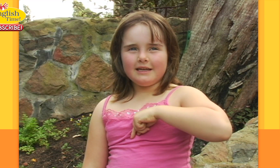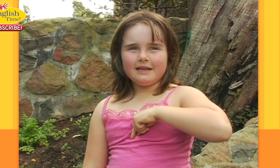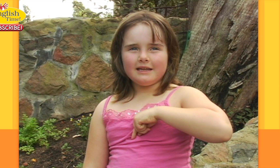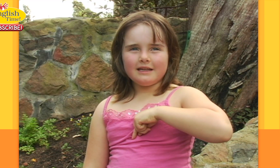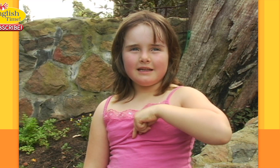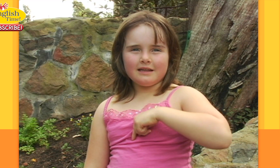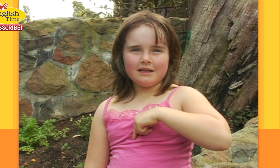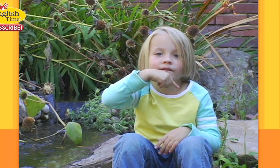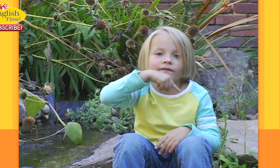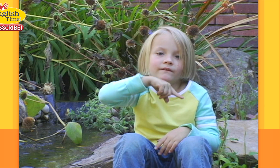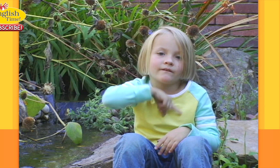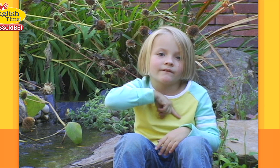Turkey.